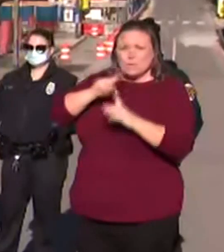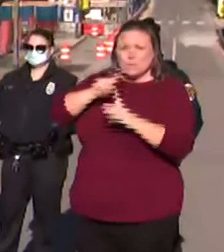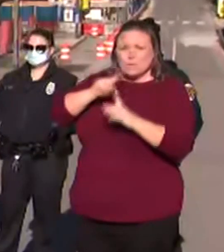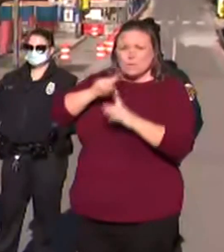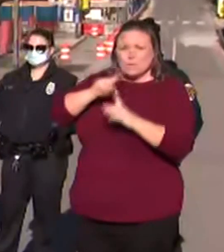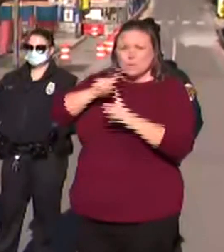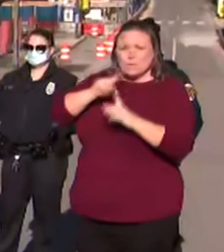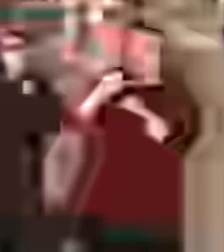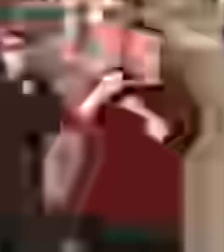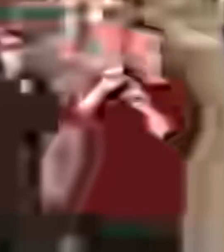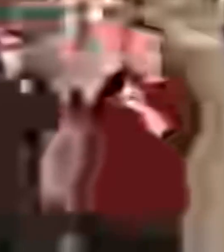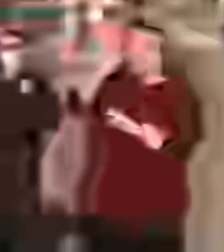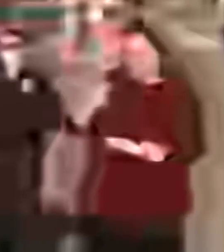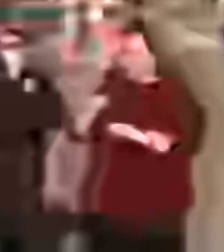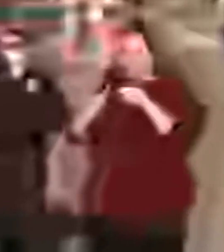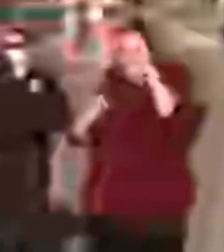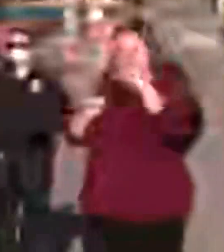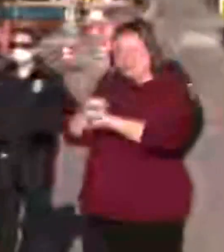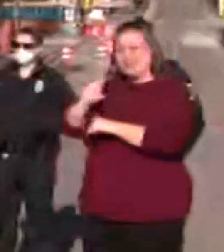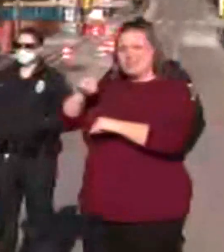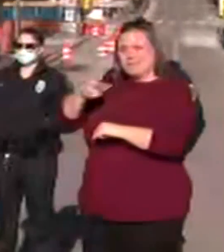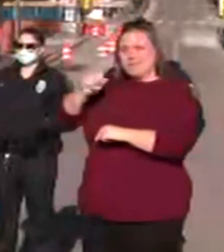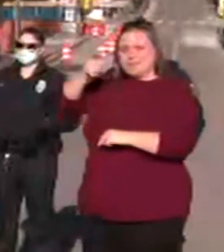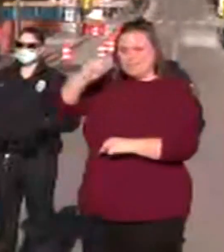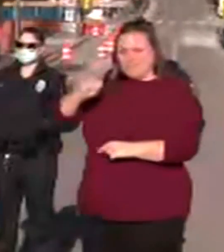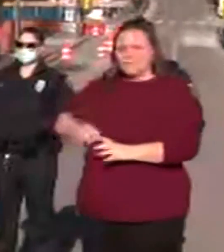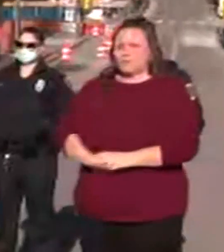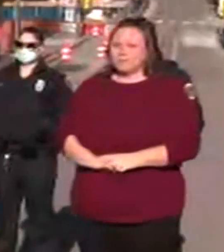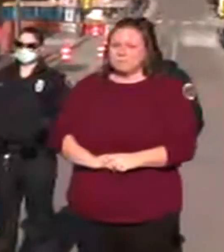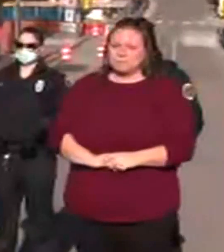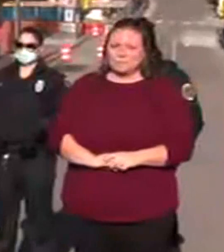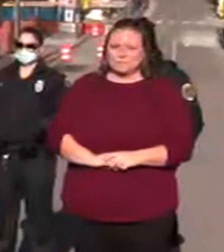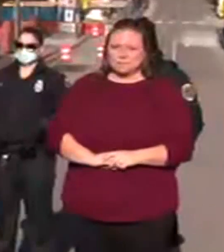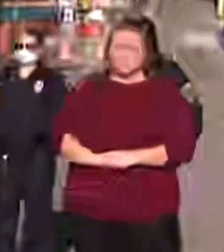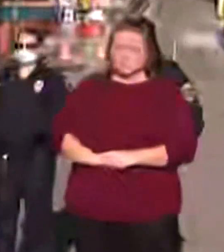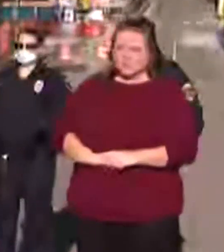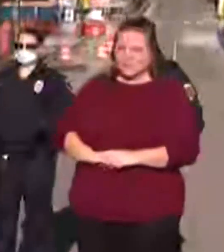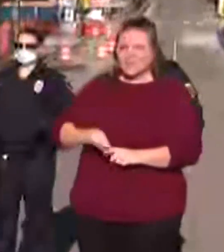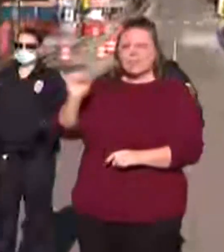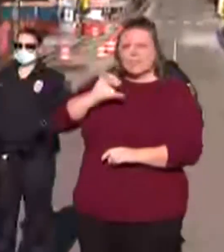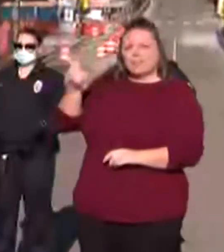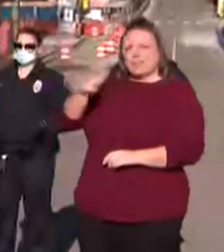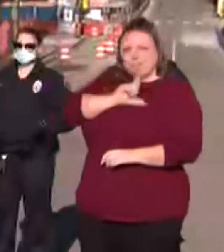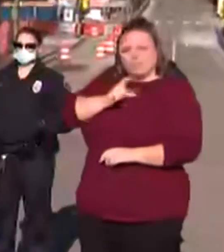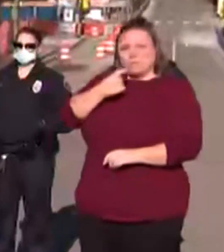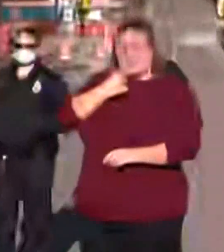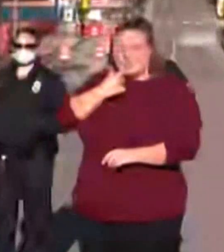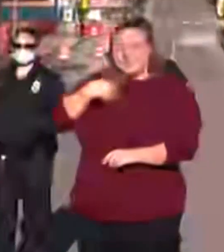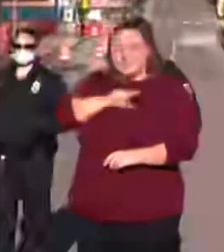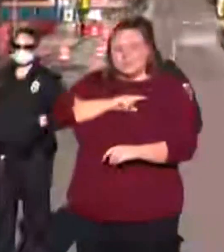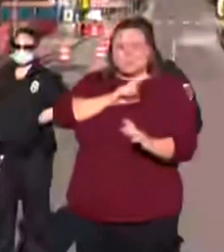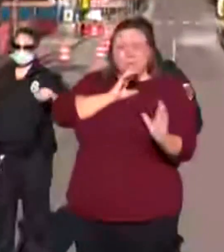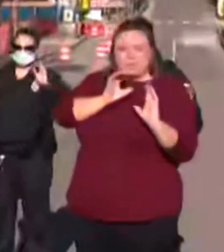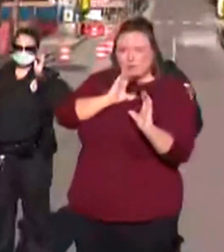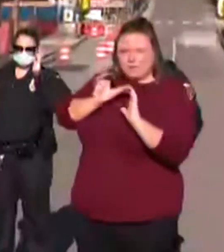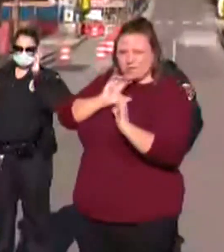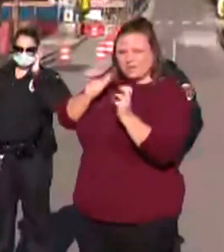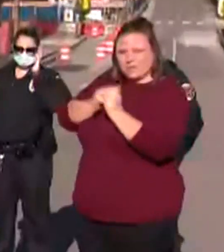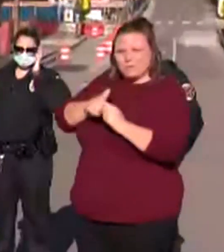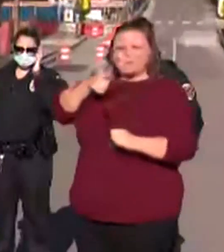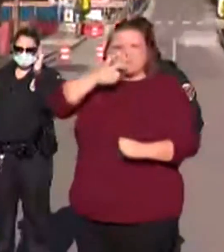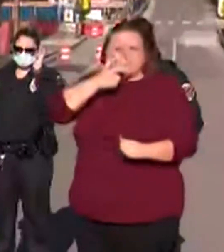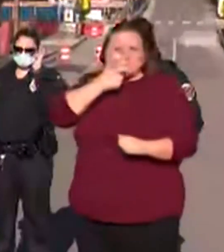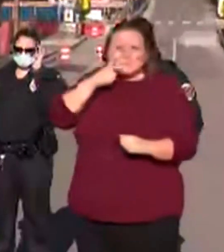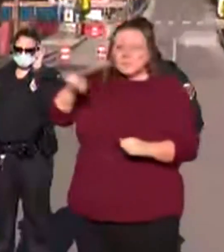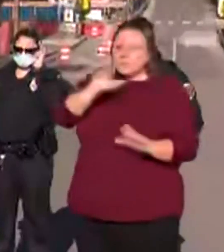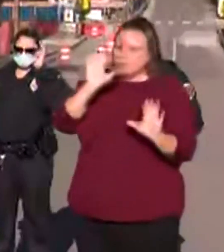way southbound on 2nd Avenue North. Like these other officers said, we were in communication with dispatch,